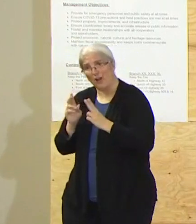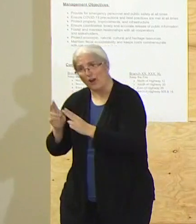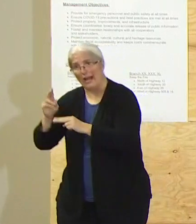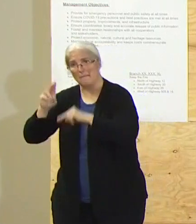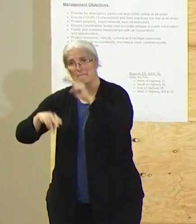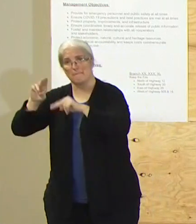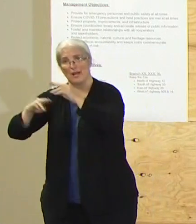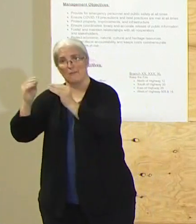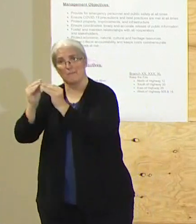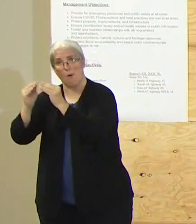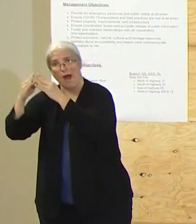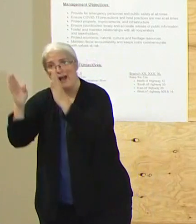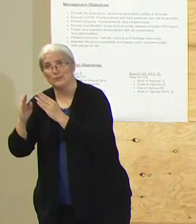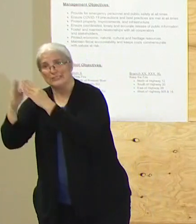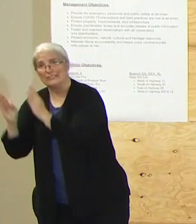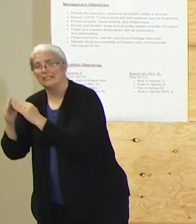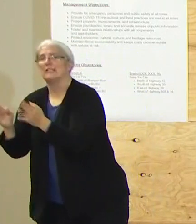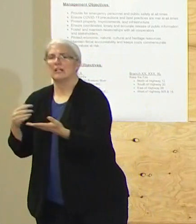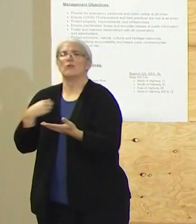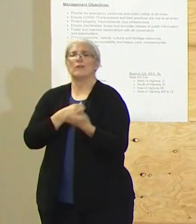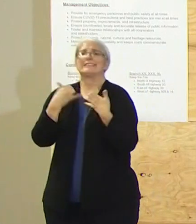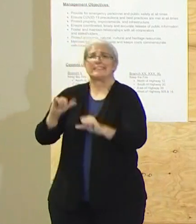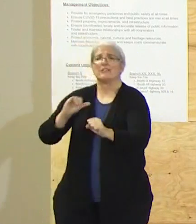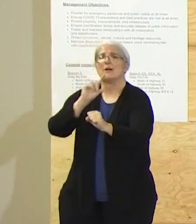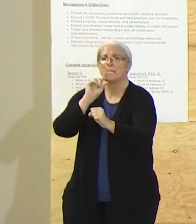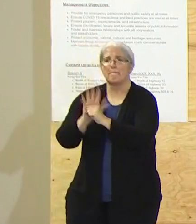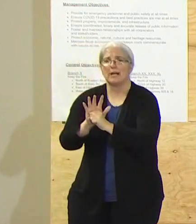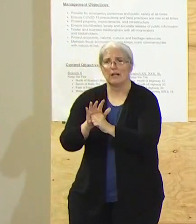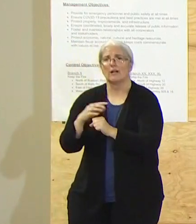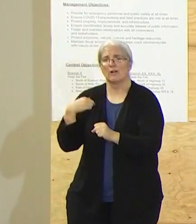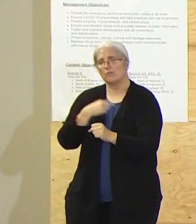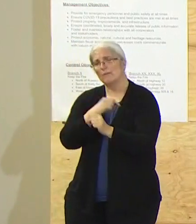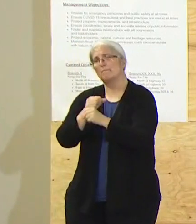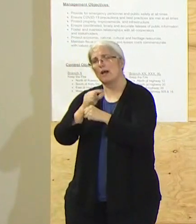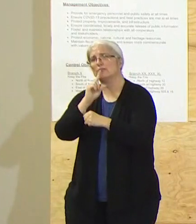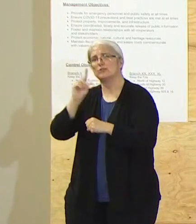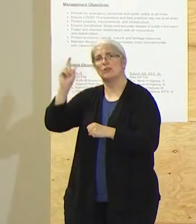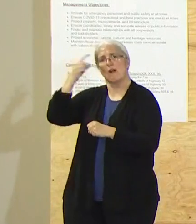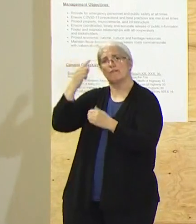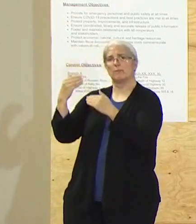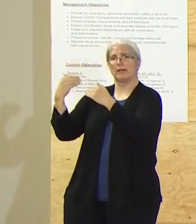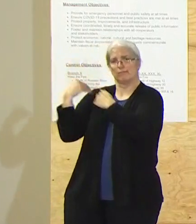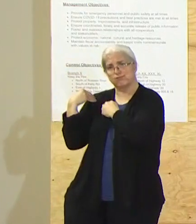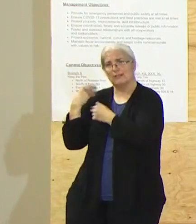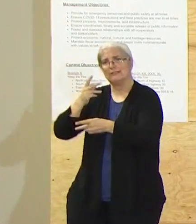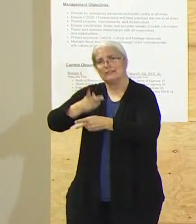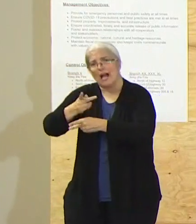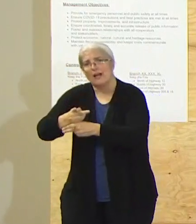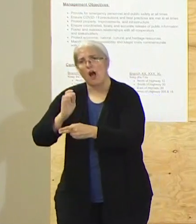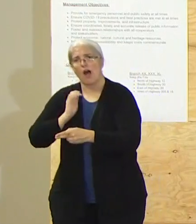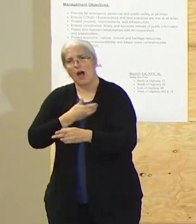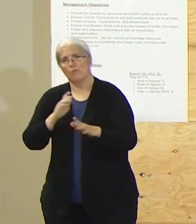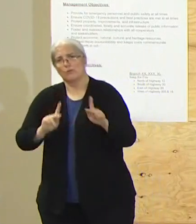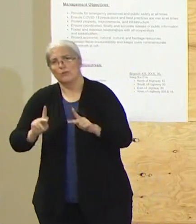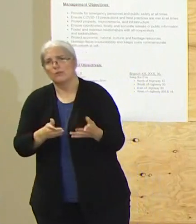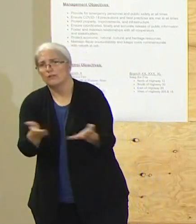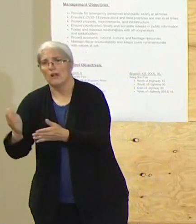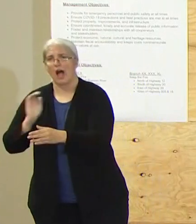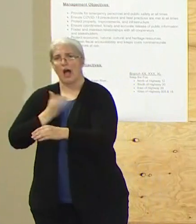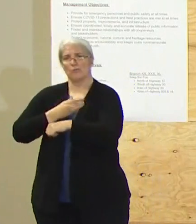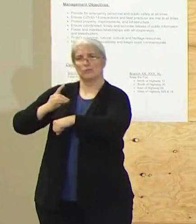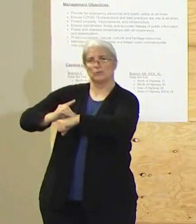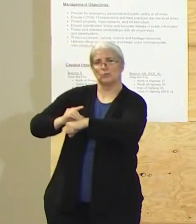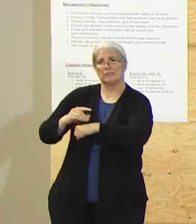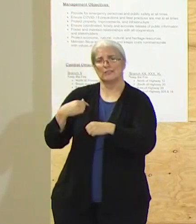holding government accountable to meeting their goals and the collective expectation in this state to reduce housing costs. And to the extent a few